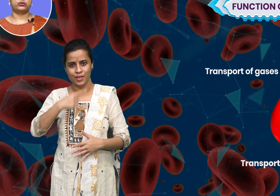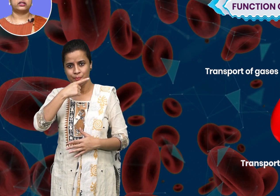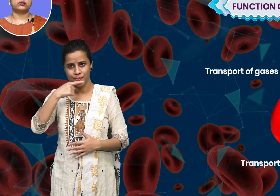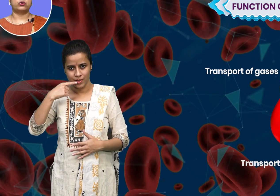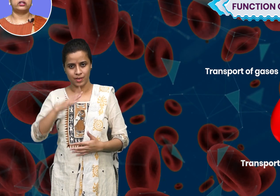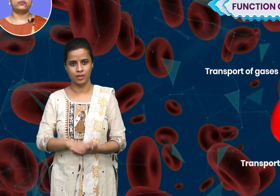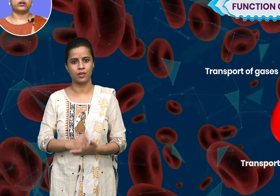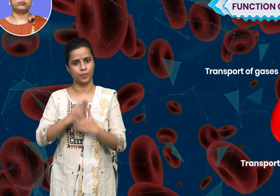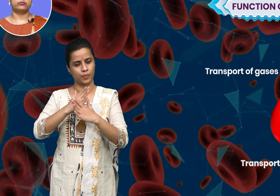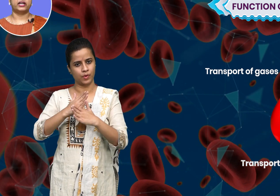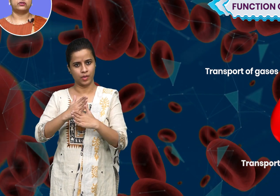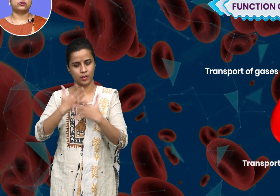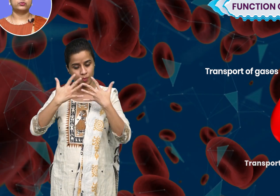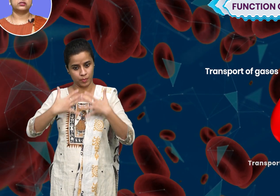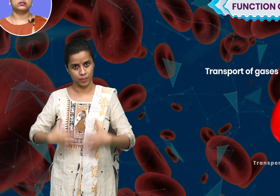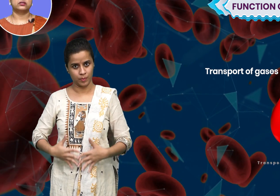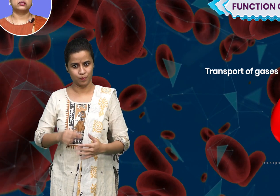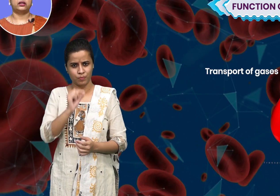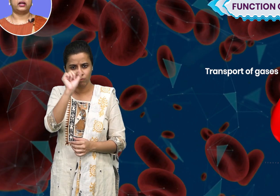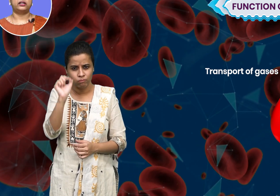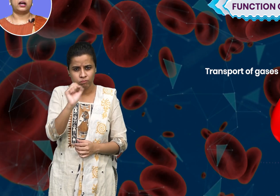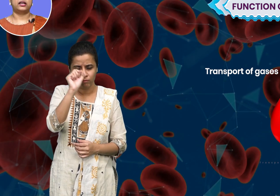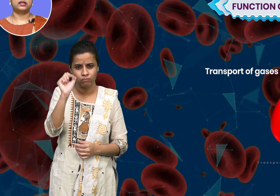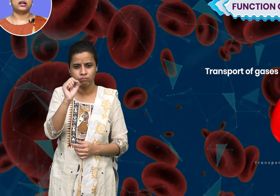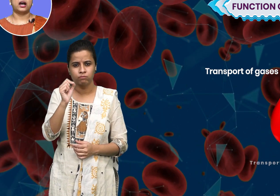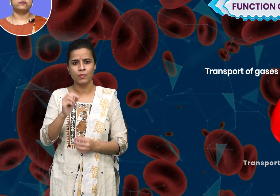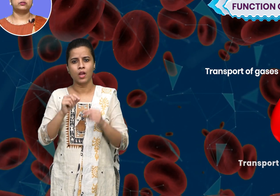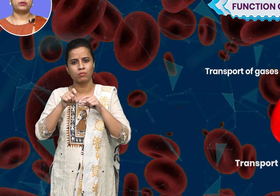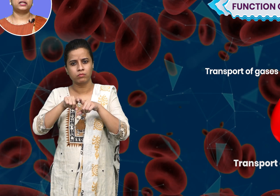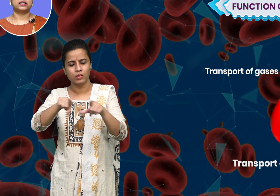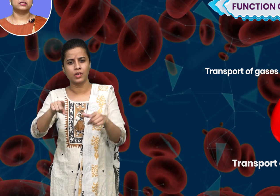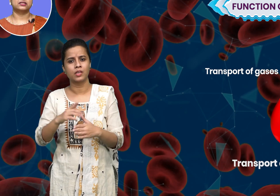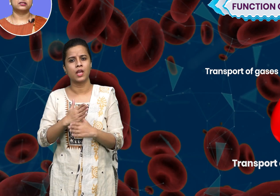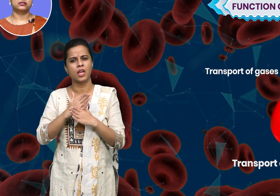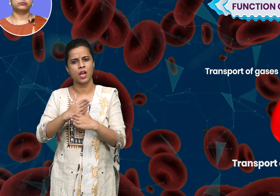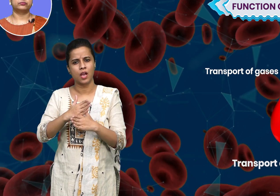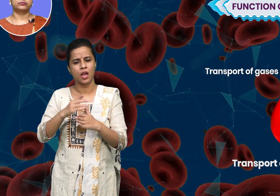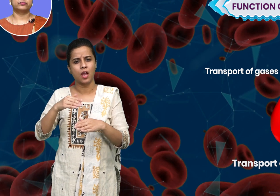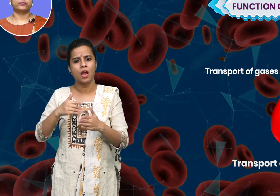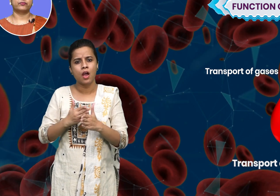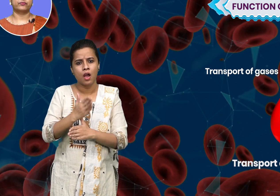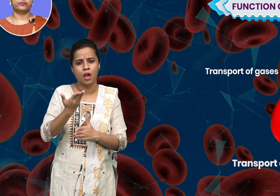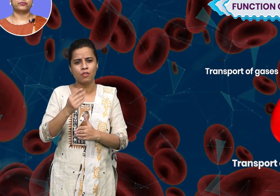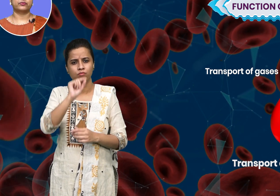and they protect the body from microbes and other harmful particles.